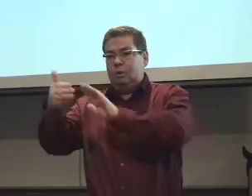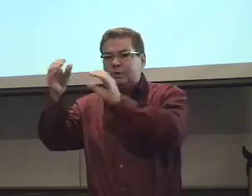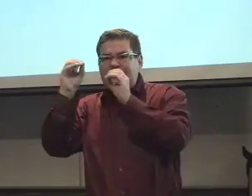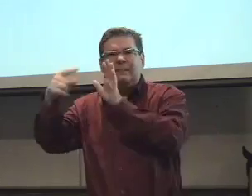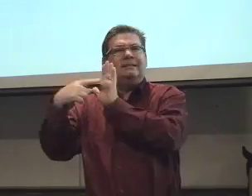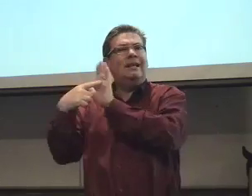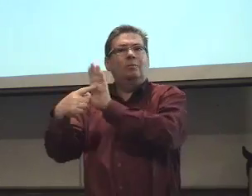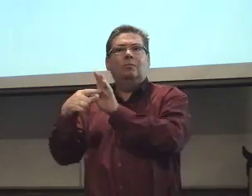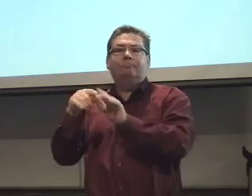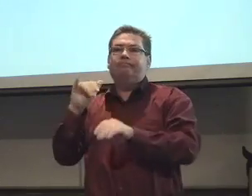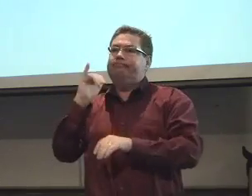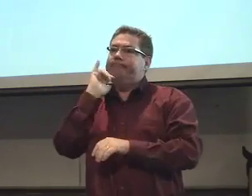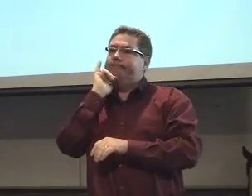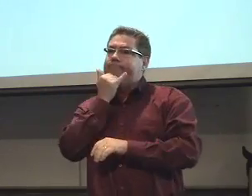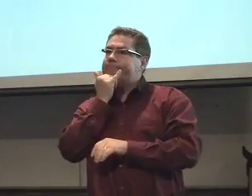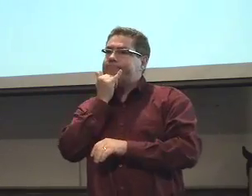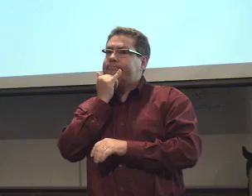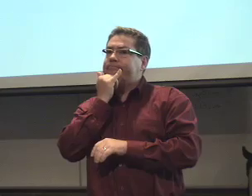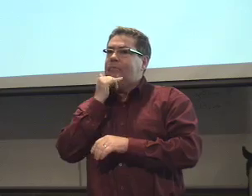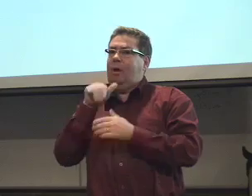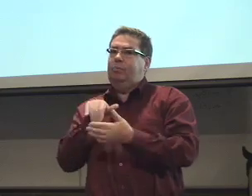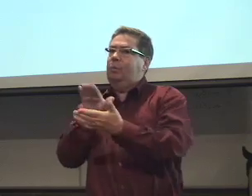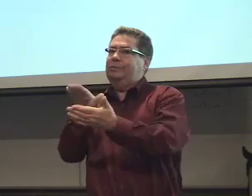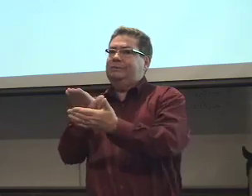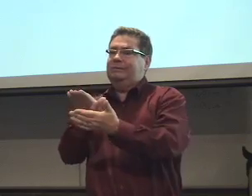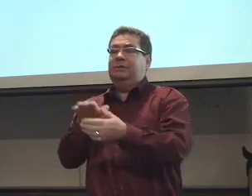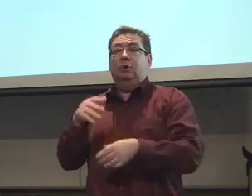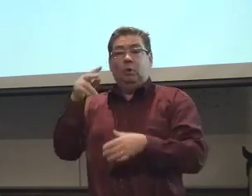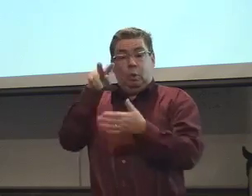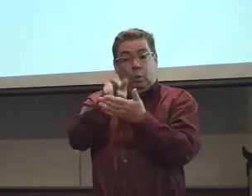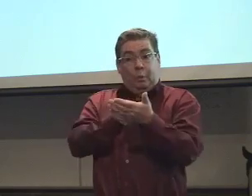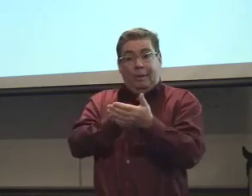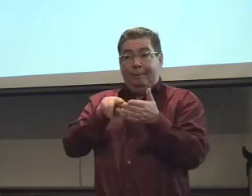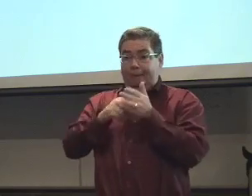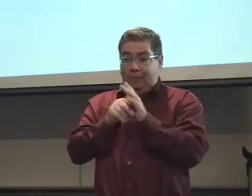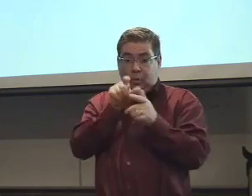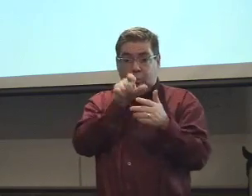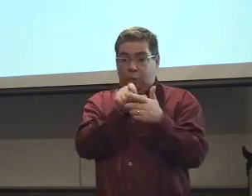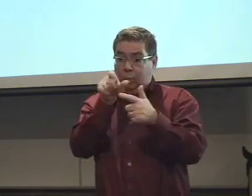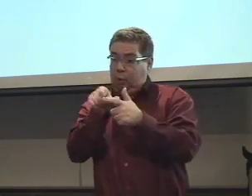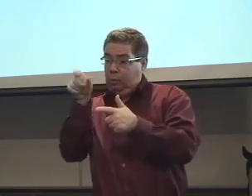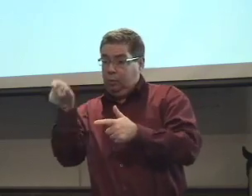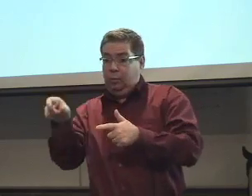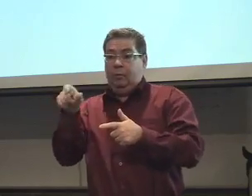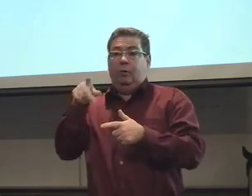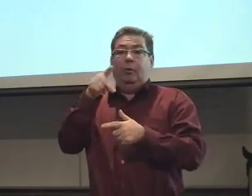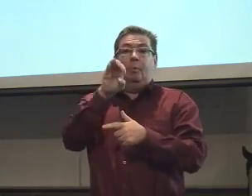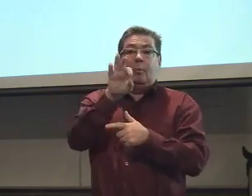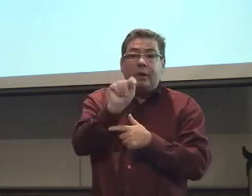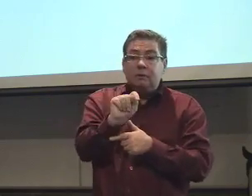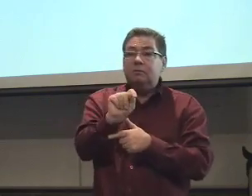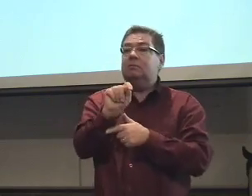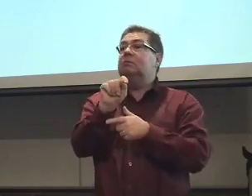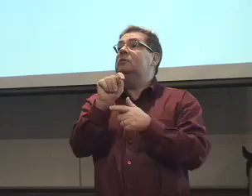of it. Third, reading is not just looking at the print. There's all this background stuff behind it too that you need to bring to